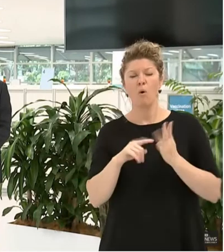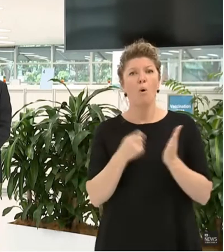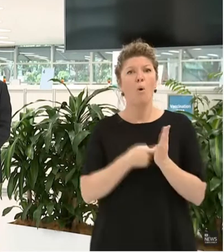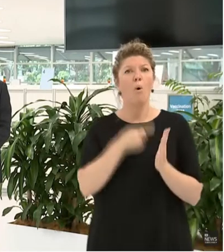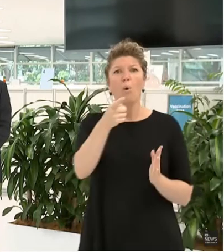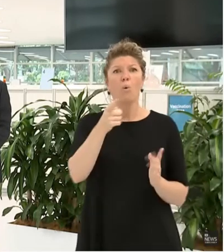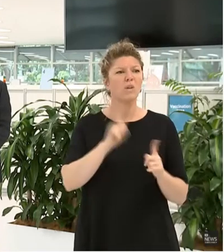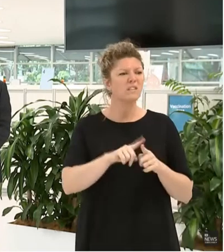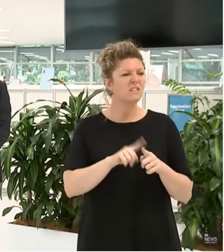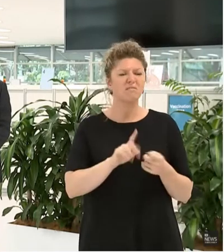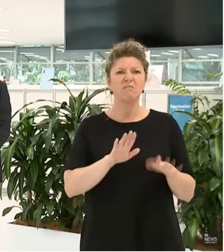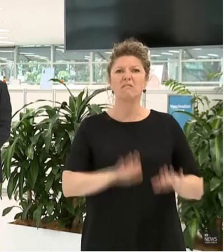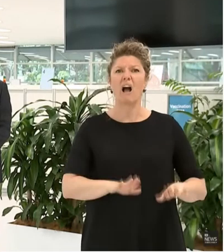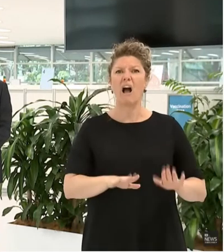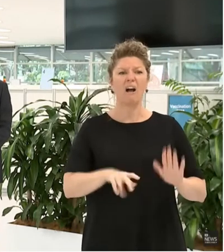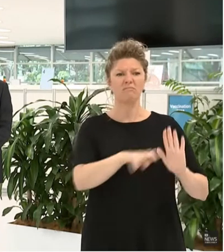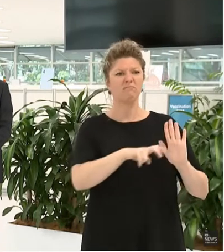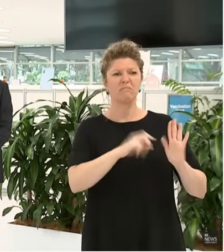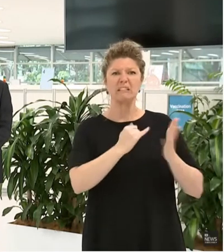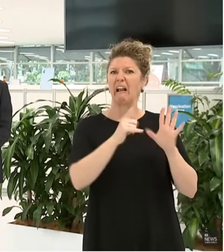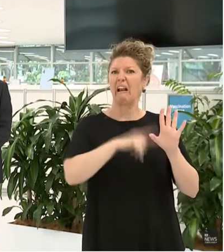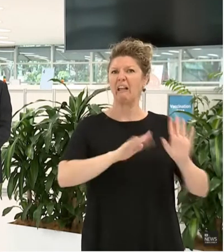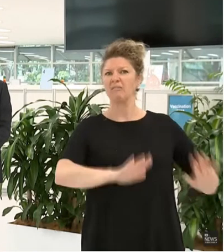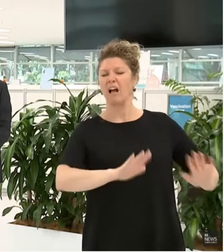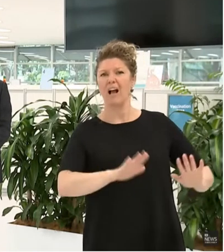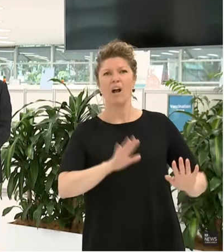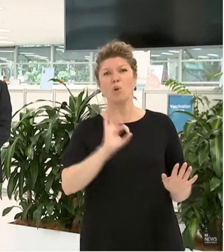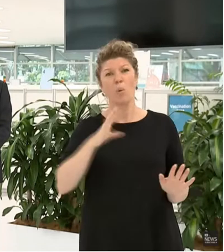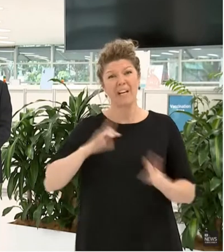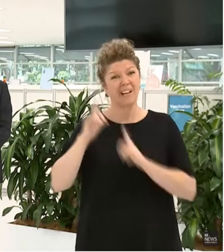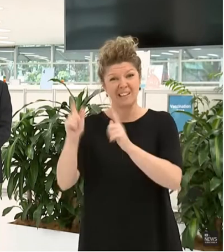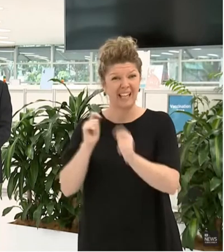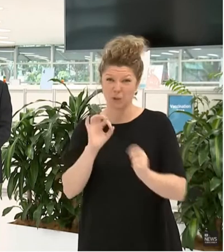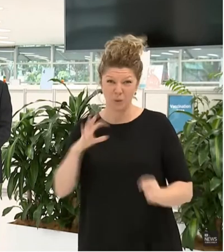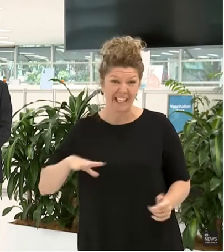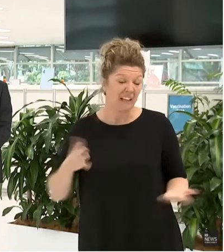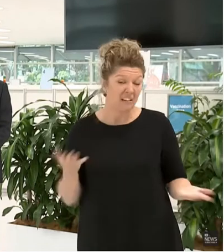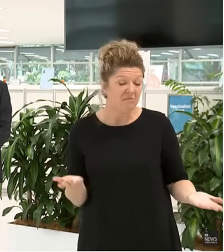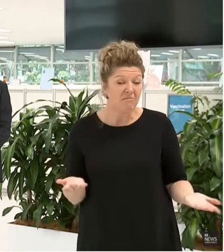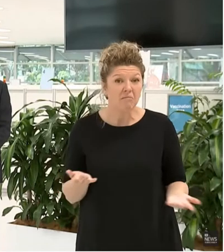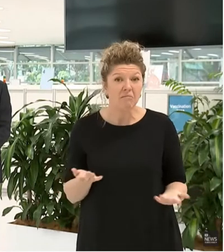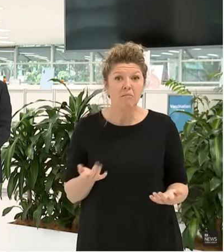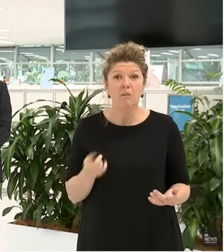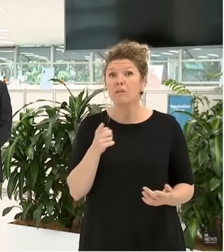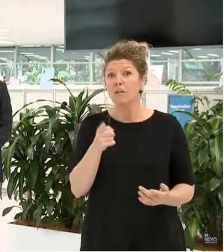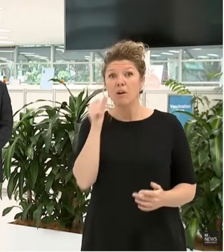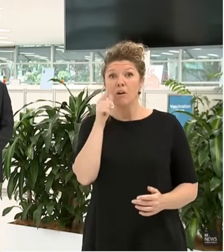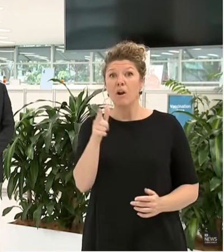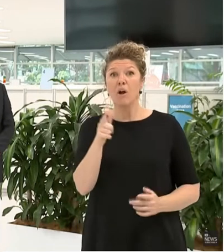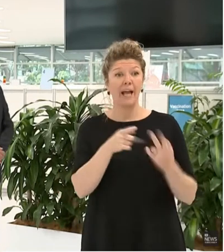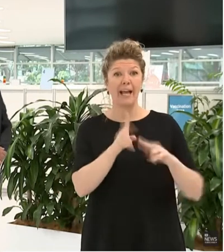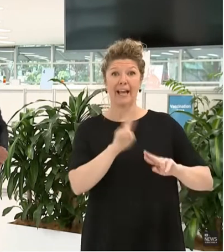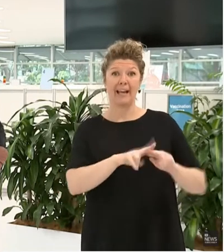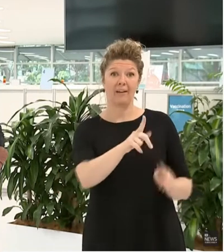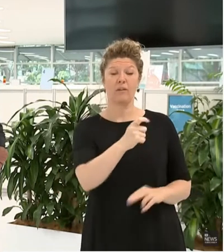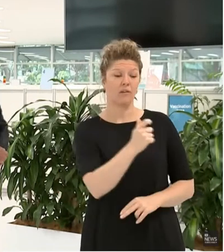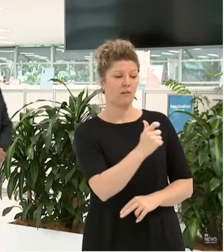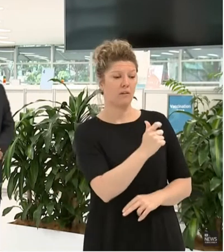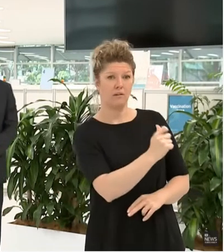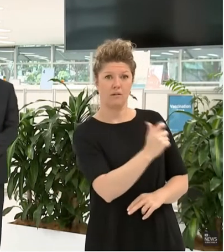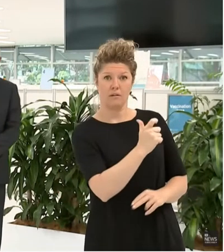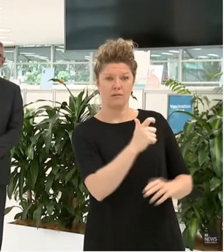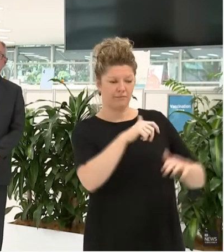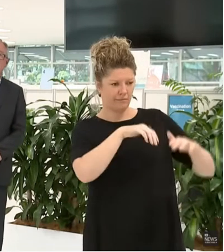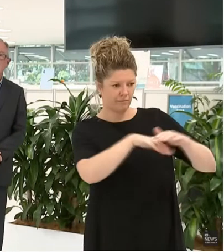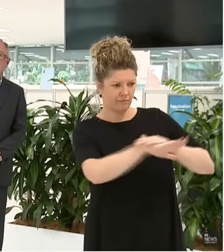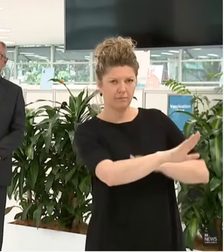not travelling interstate and that is a requirement, there is no need to be tested. When the QR code from Service New South Wales alert